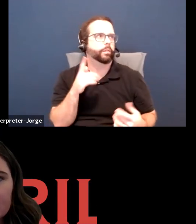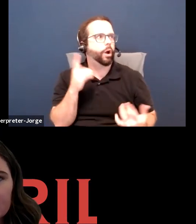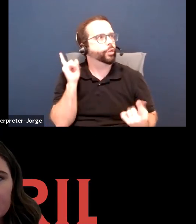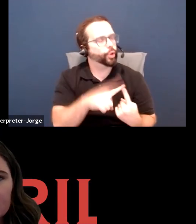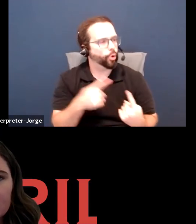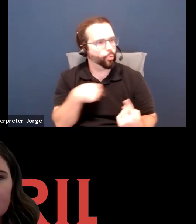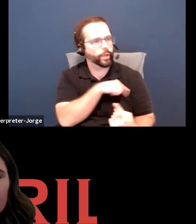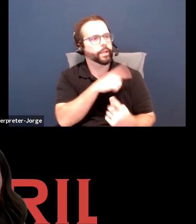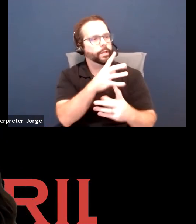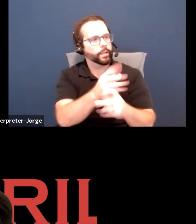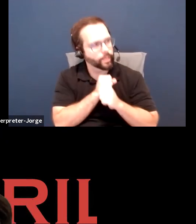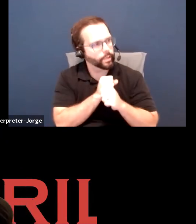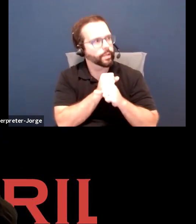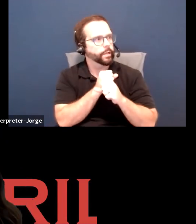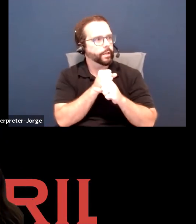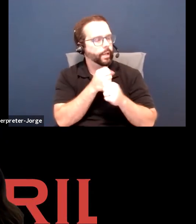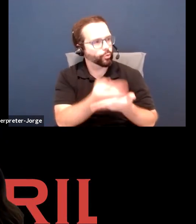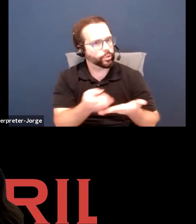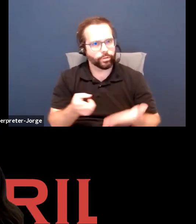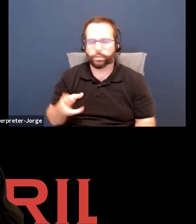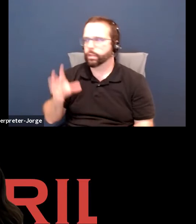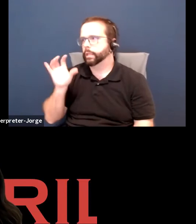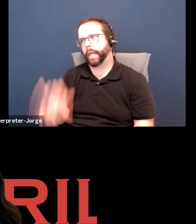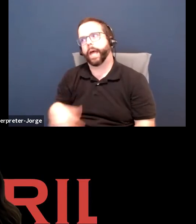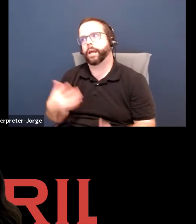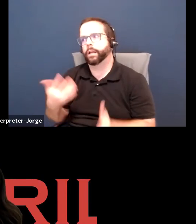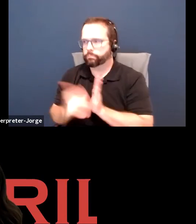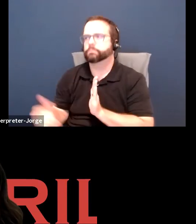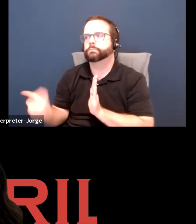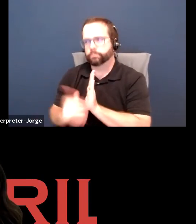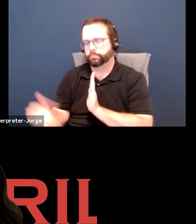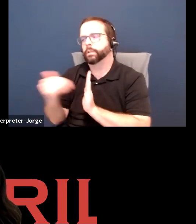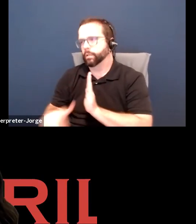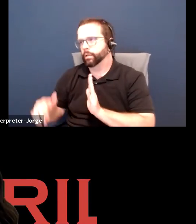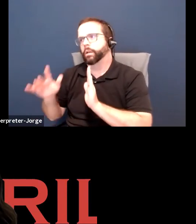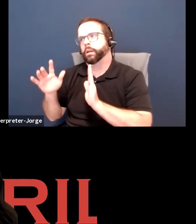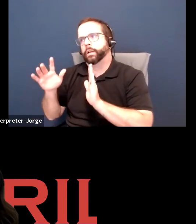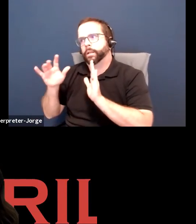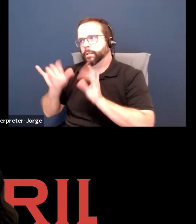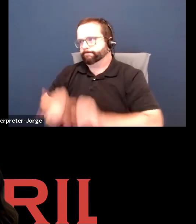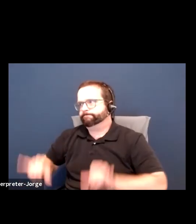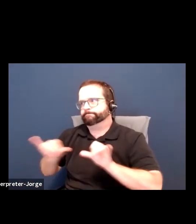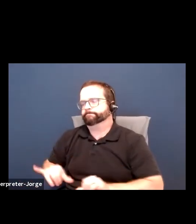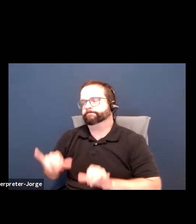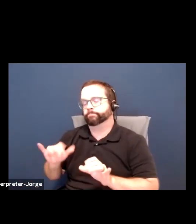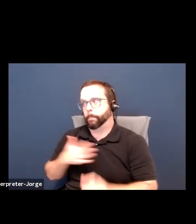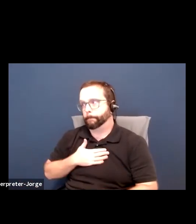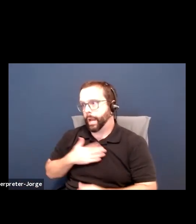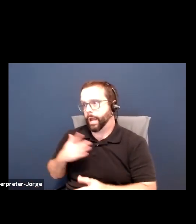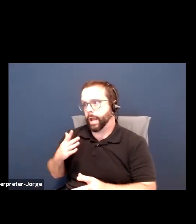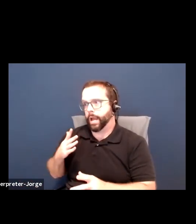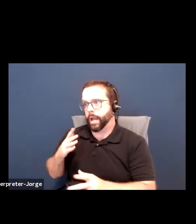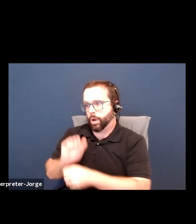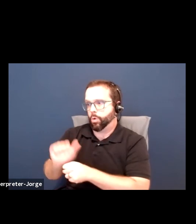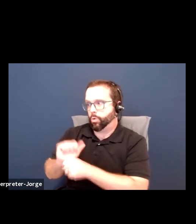this has really, really been the ongoing thing. I've spent, as I mentioned, so much of my career on trying to